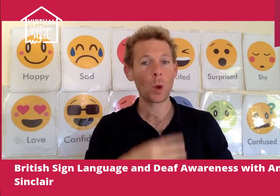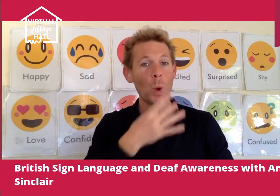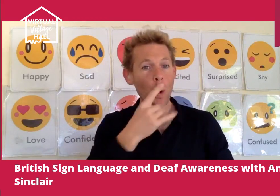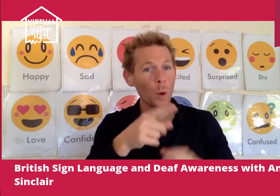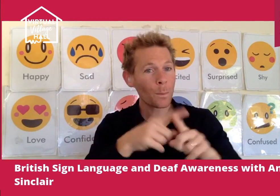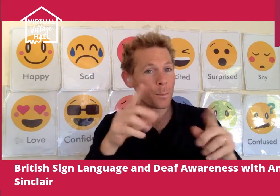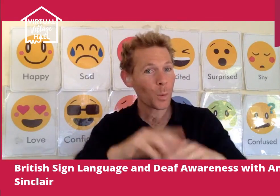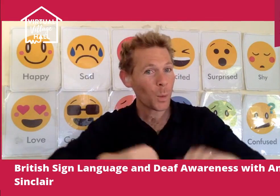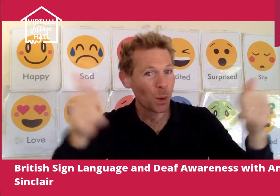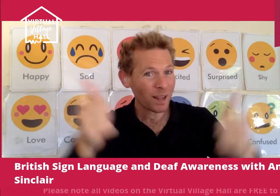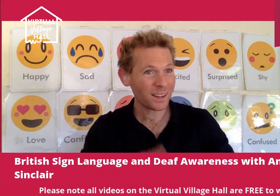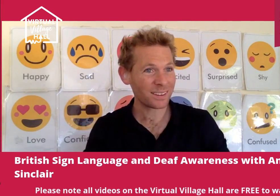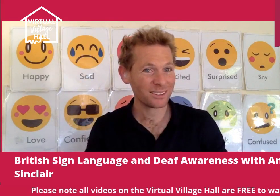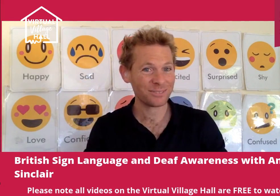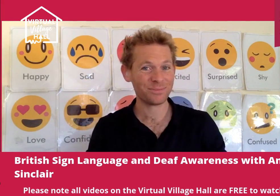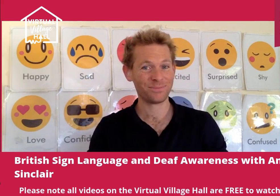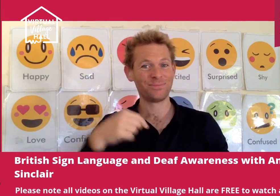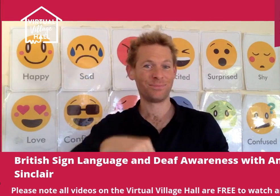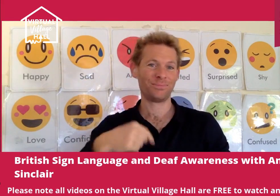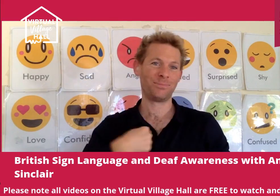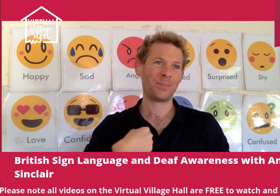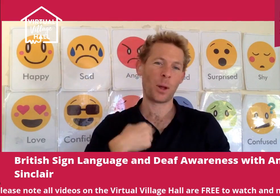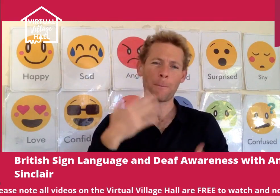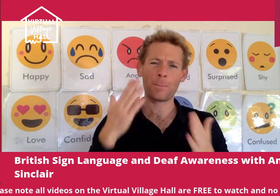today. Hope you're all well.